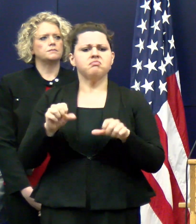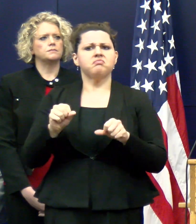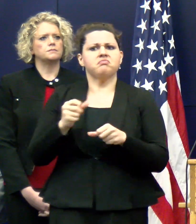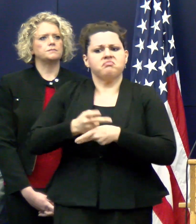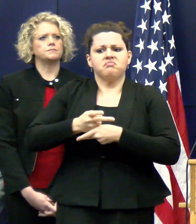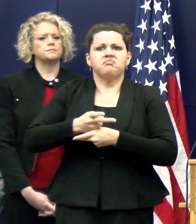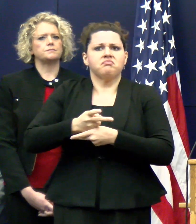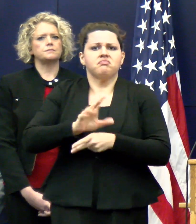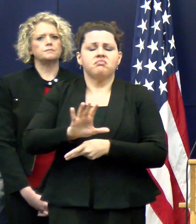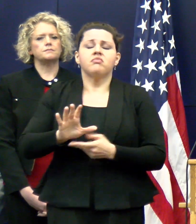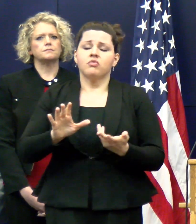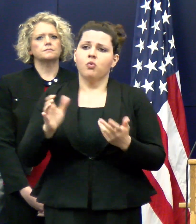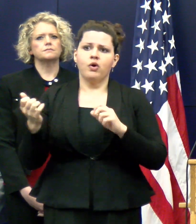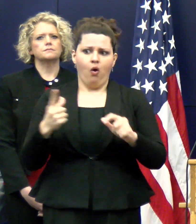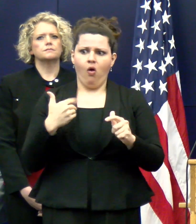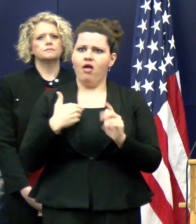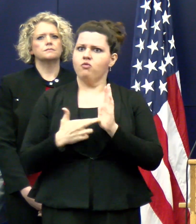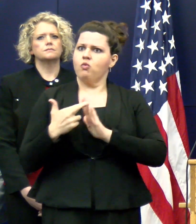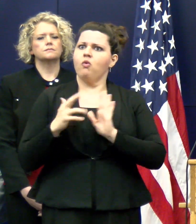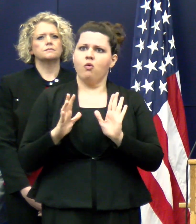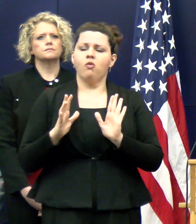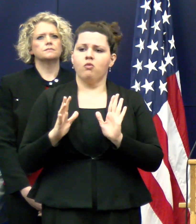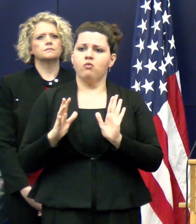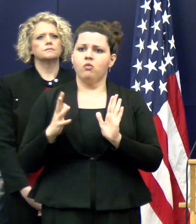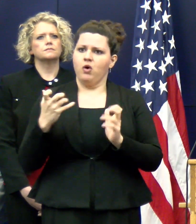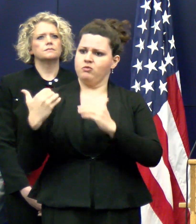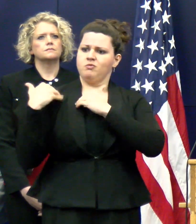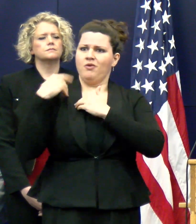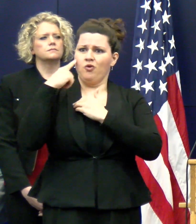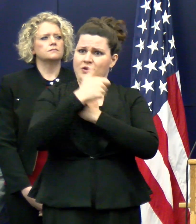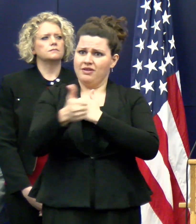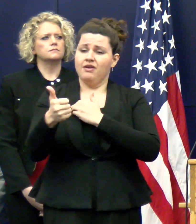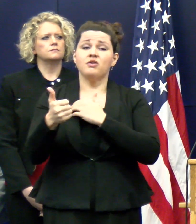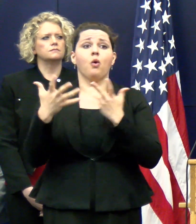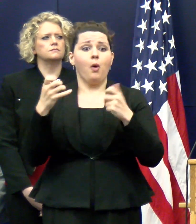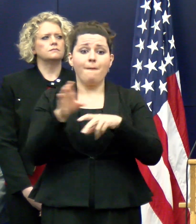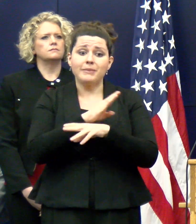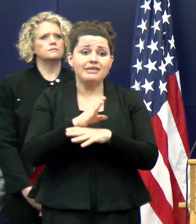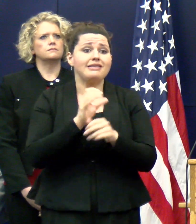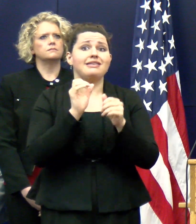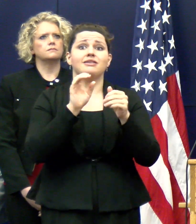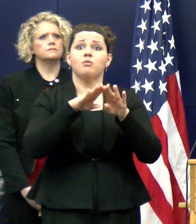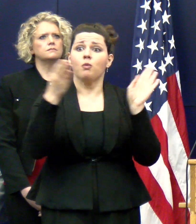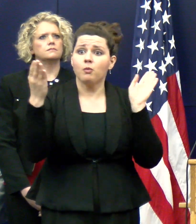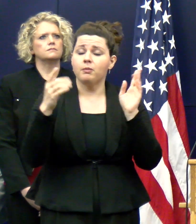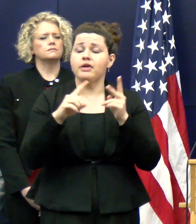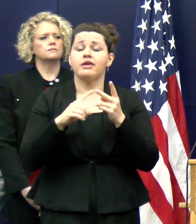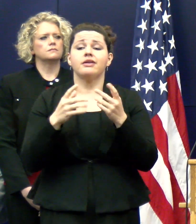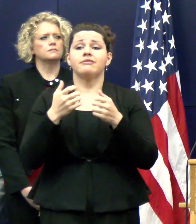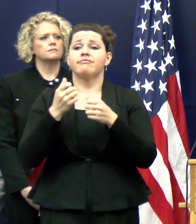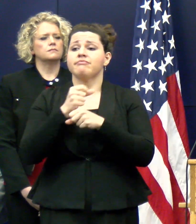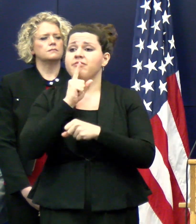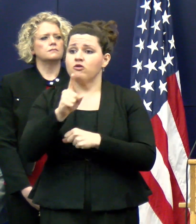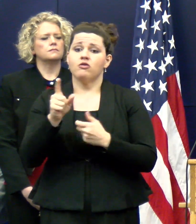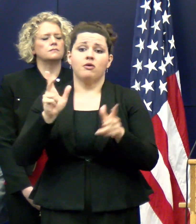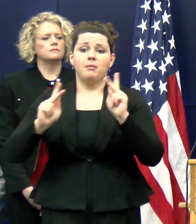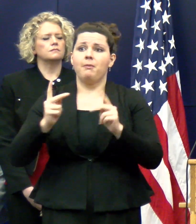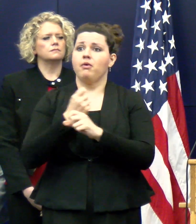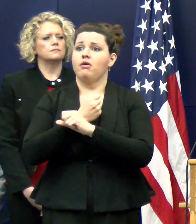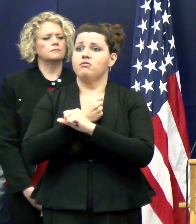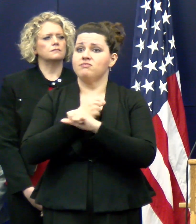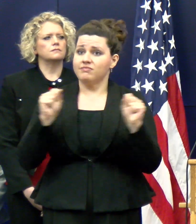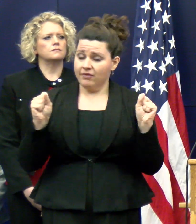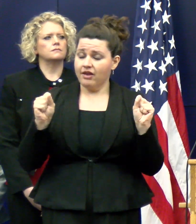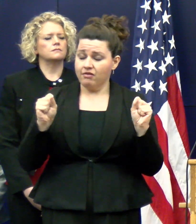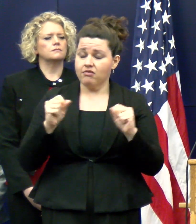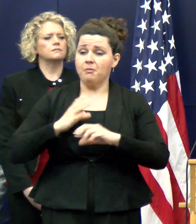all have a role to play, but we want to make sure, we want to keep business open, and we want to make sure that we're protecting the health and well-being of Iowans,